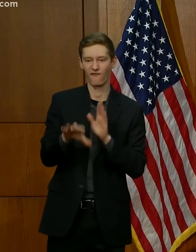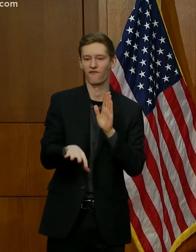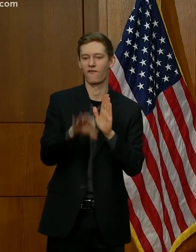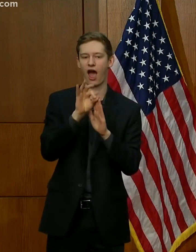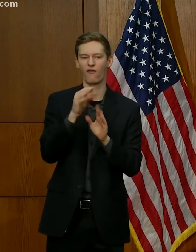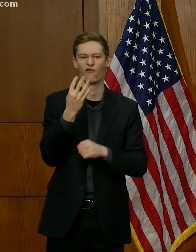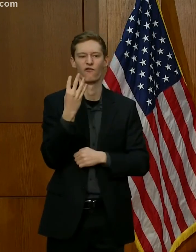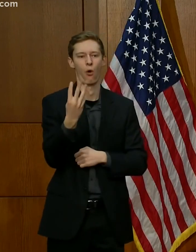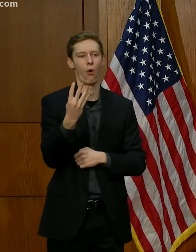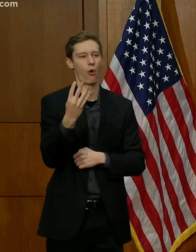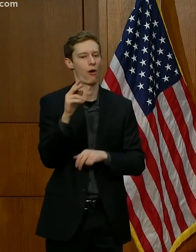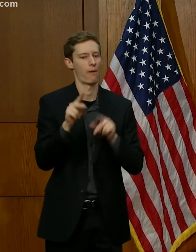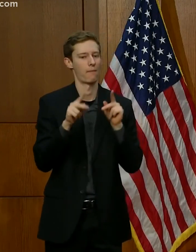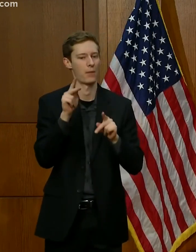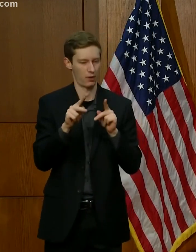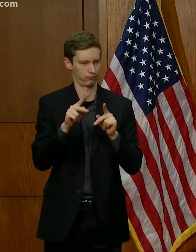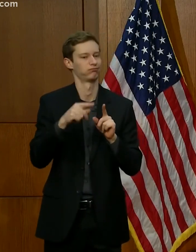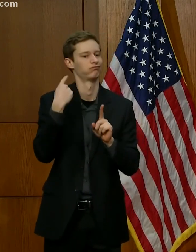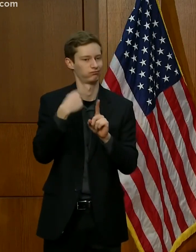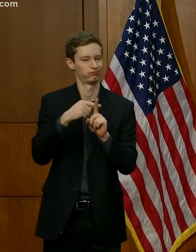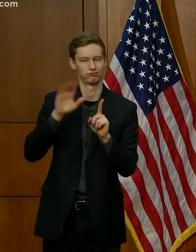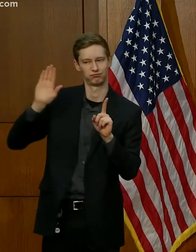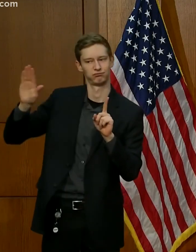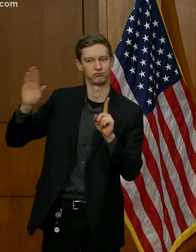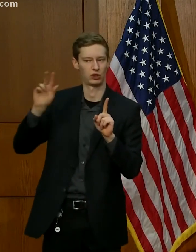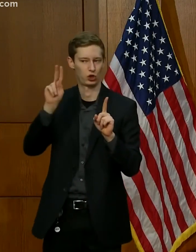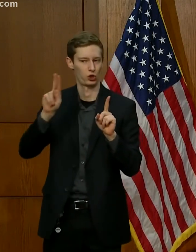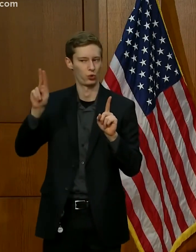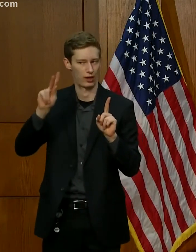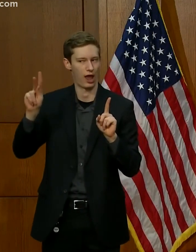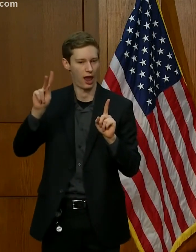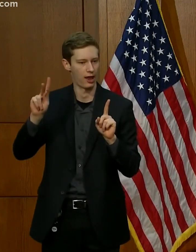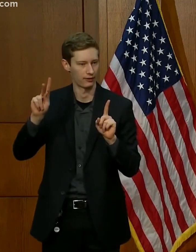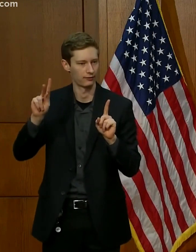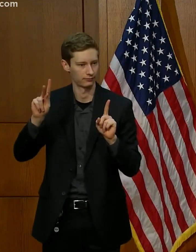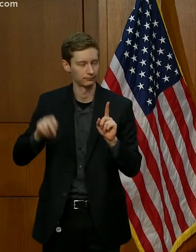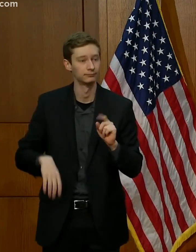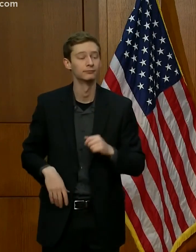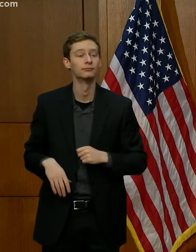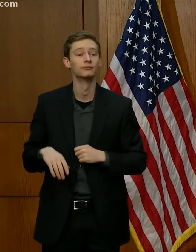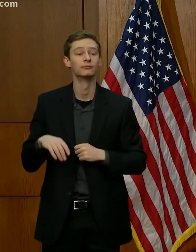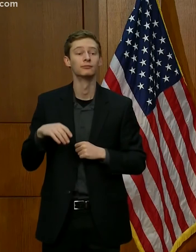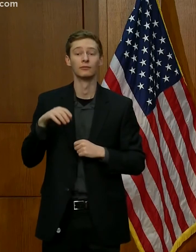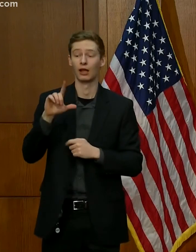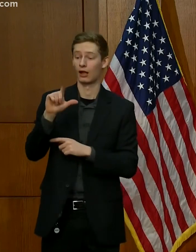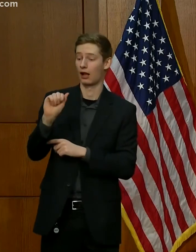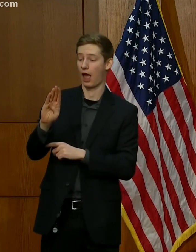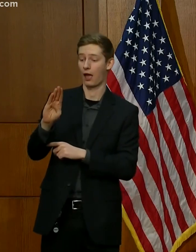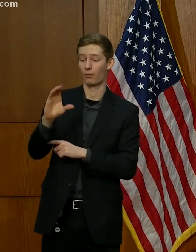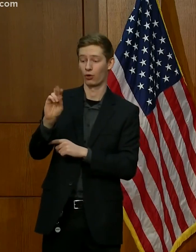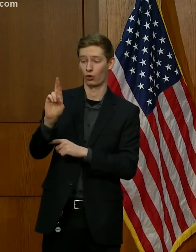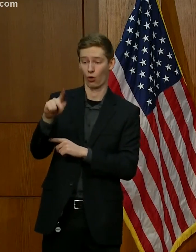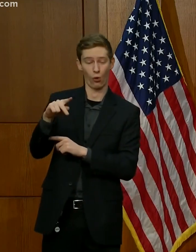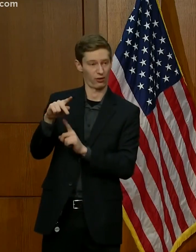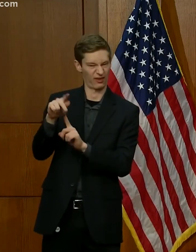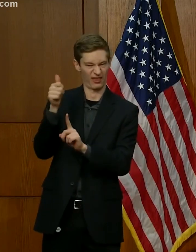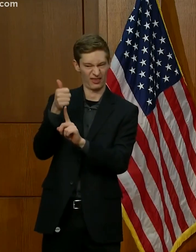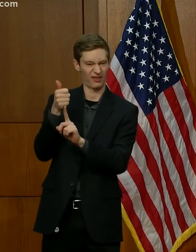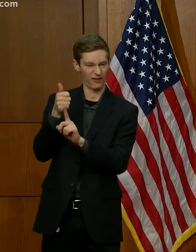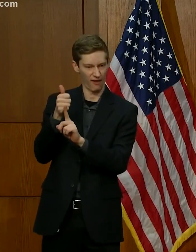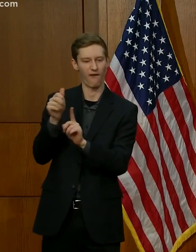And yesterday, unfortunately, the private lab company LabCorp identified the first case of the